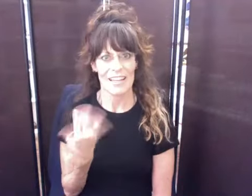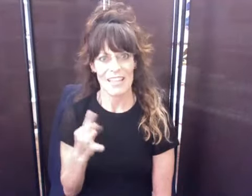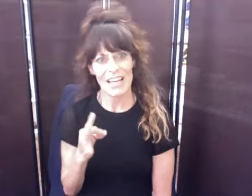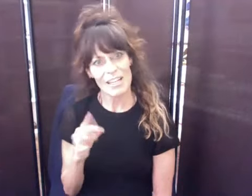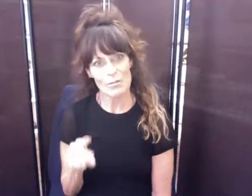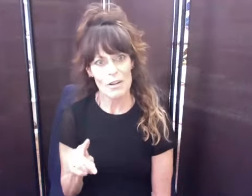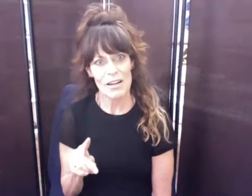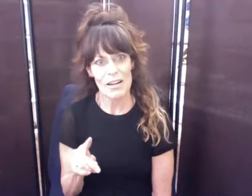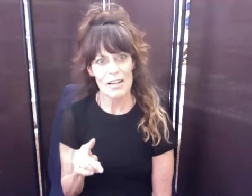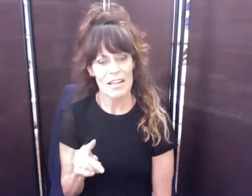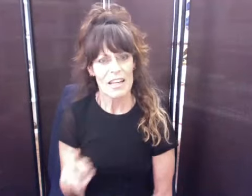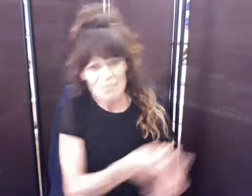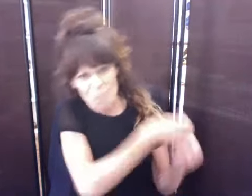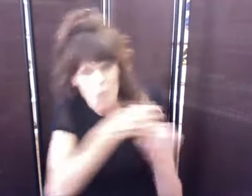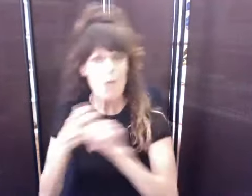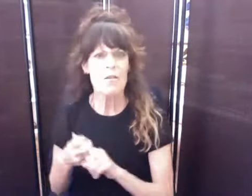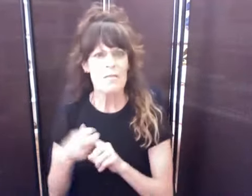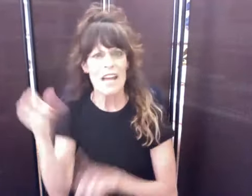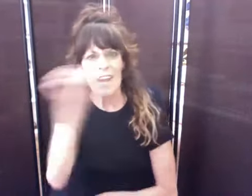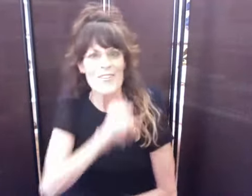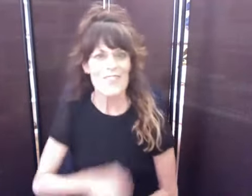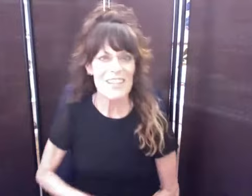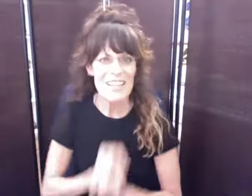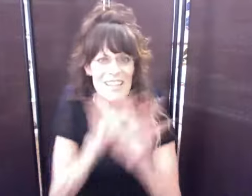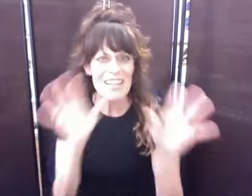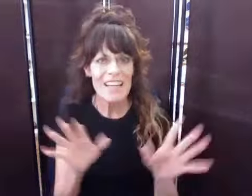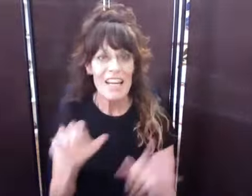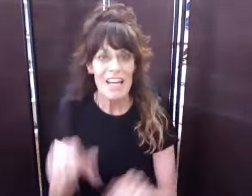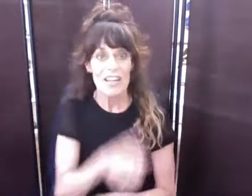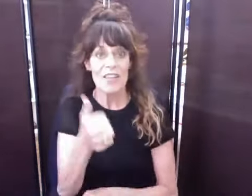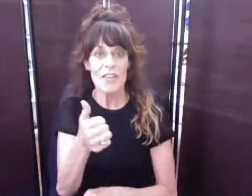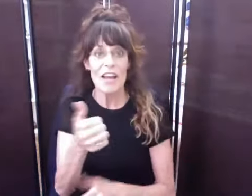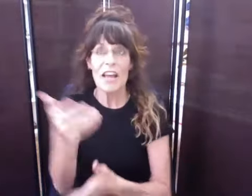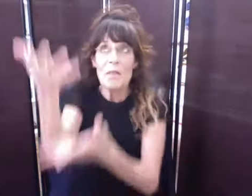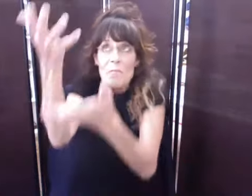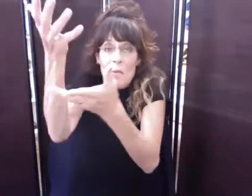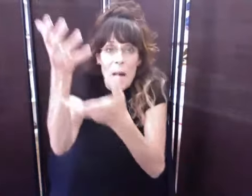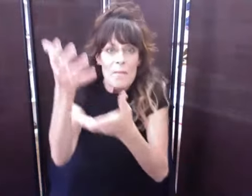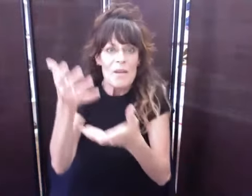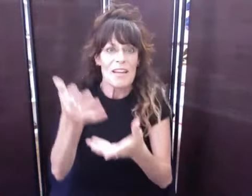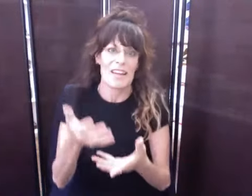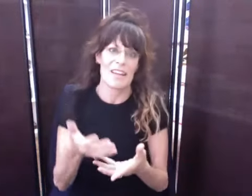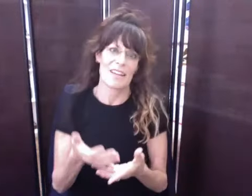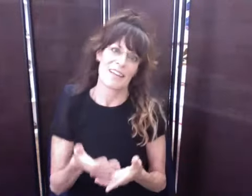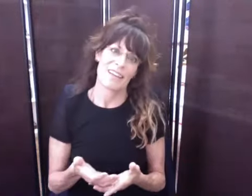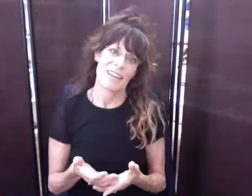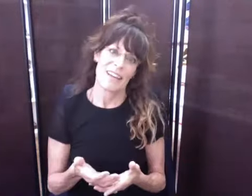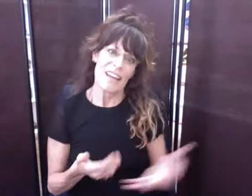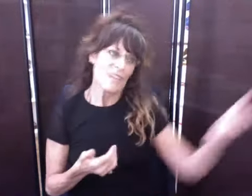this drunk out of it. And then took his other hand and he brought me and Joe together. And Joe was good enough to open that book. He had an